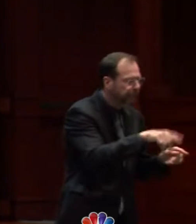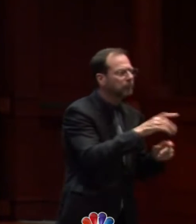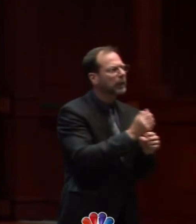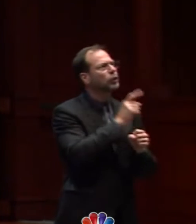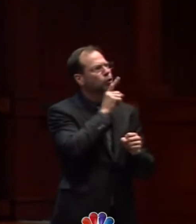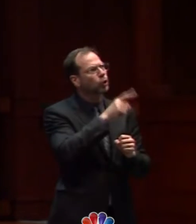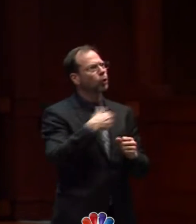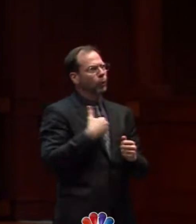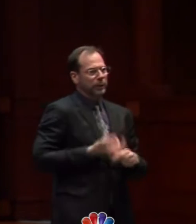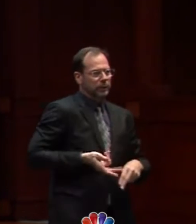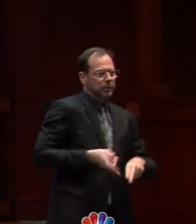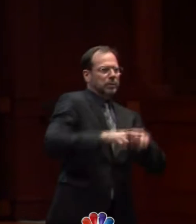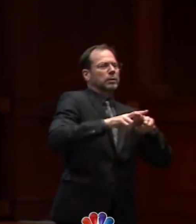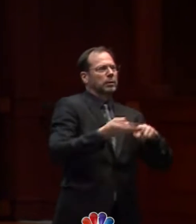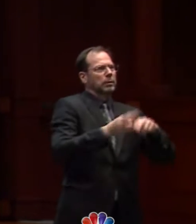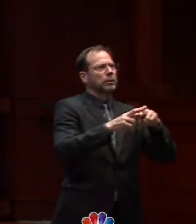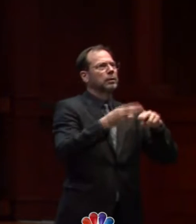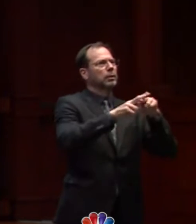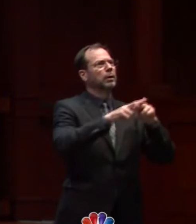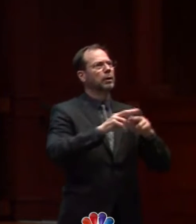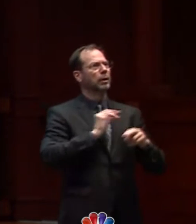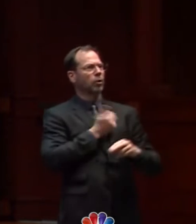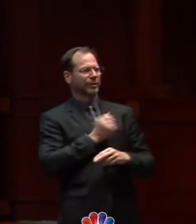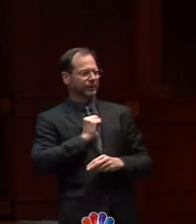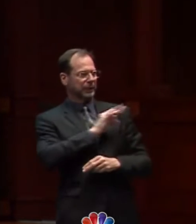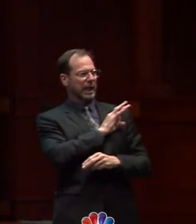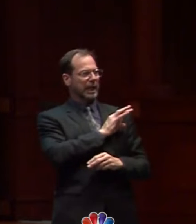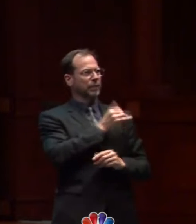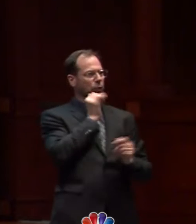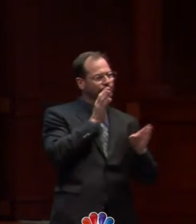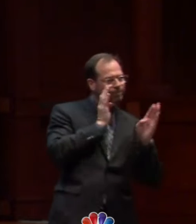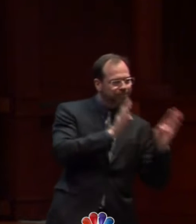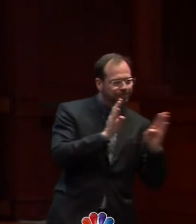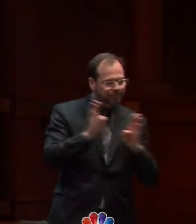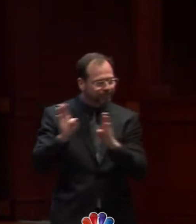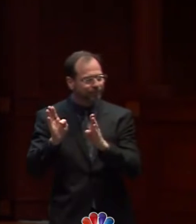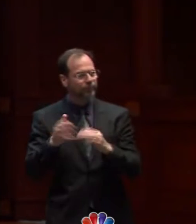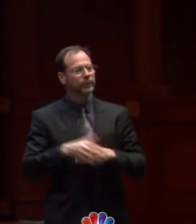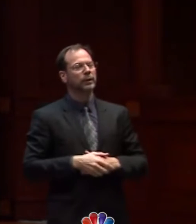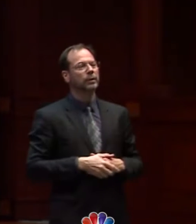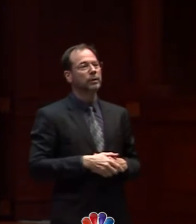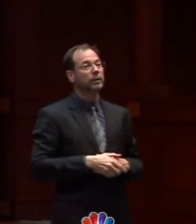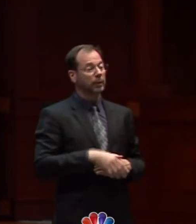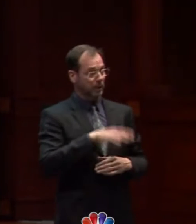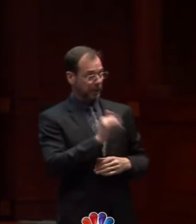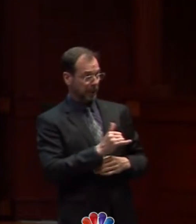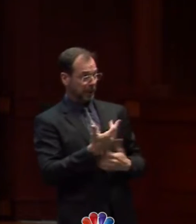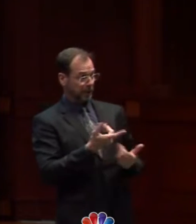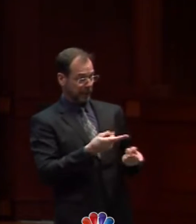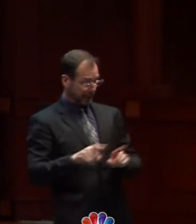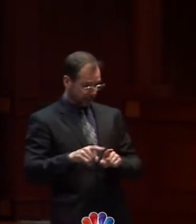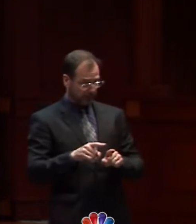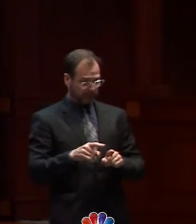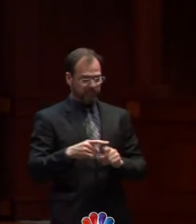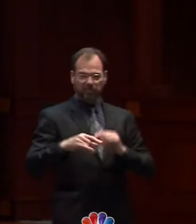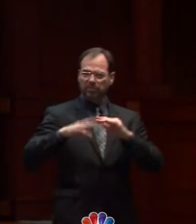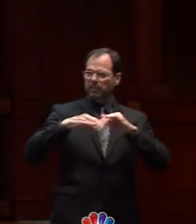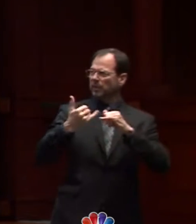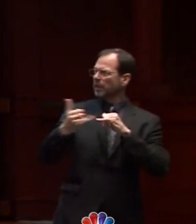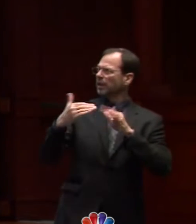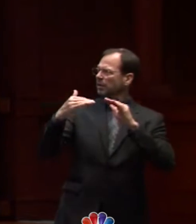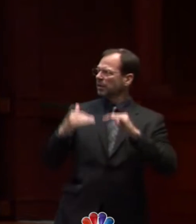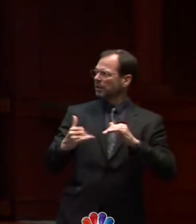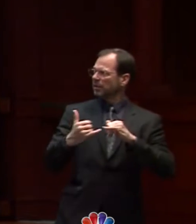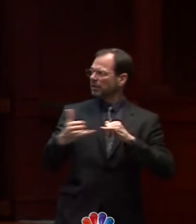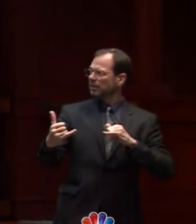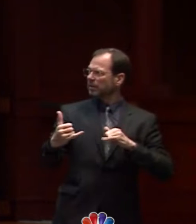that we are expanding our medical staff as much as possible. The results of this is, if you see that bottom line and then